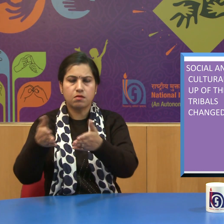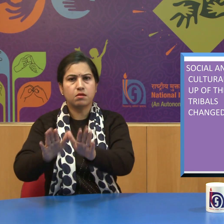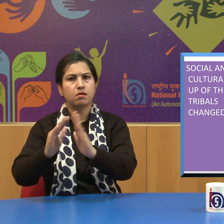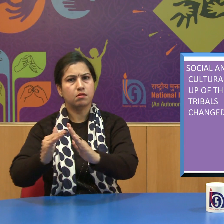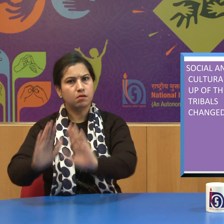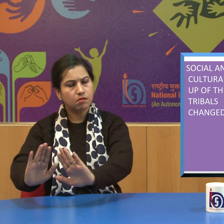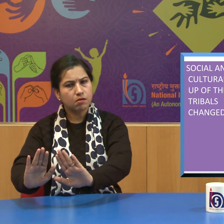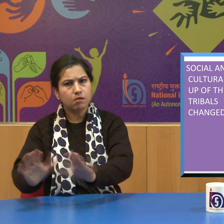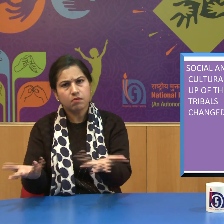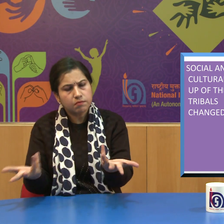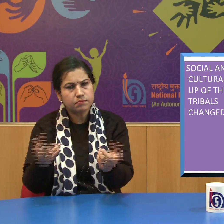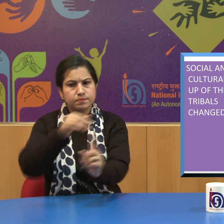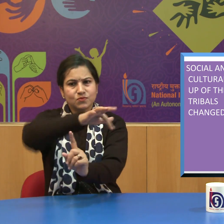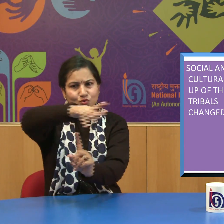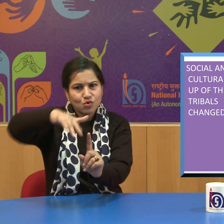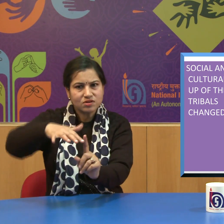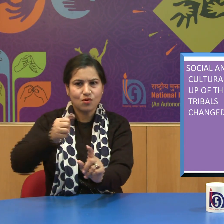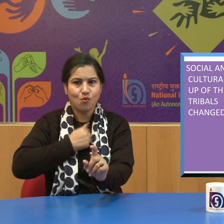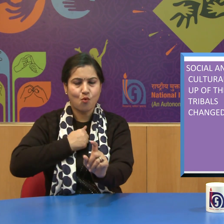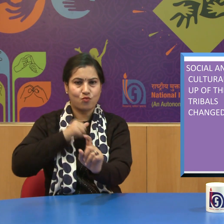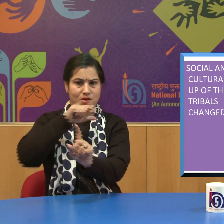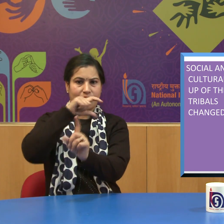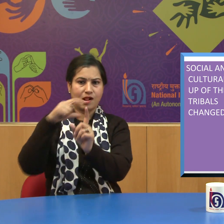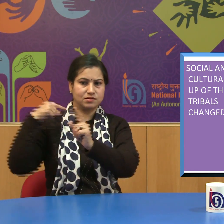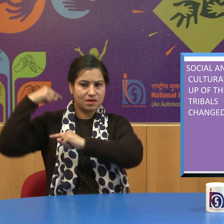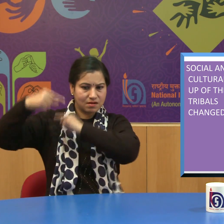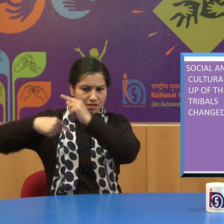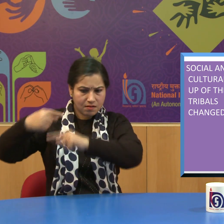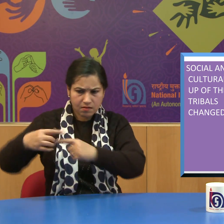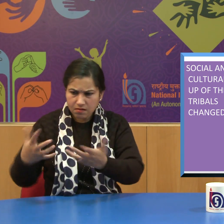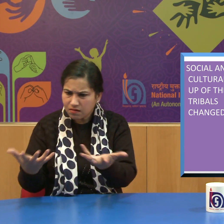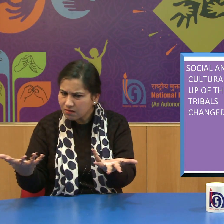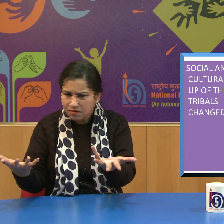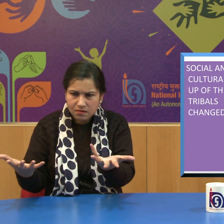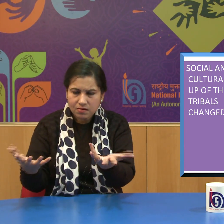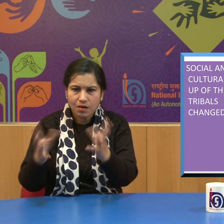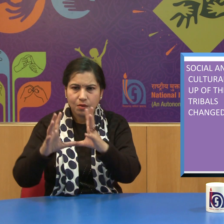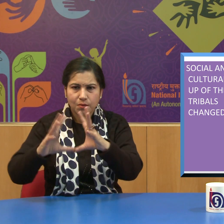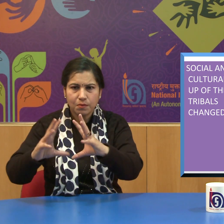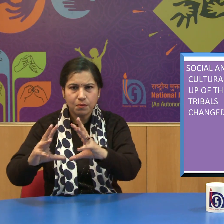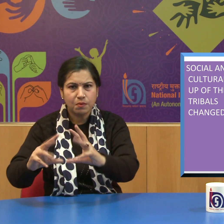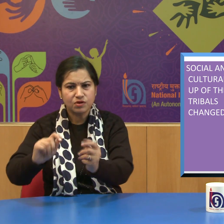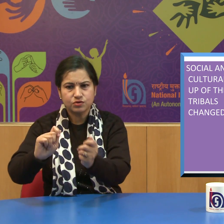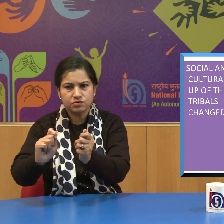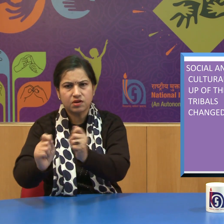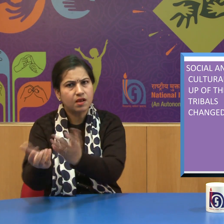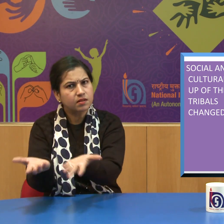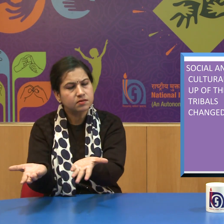the social and cultural setups of the tribals was changing.